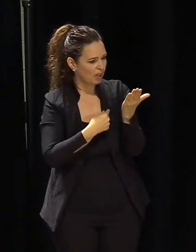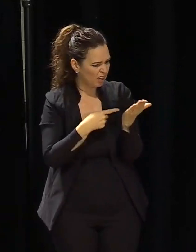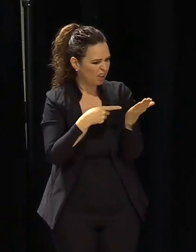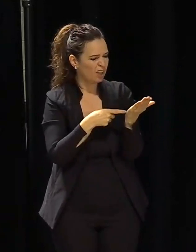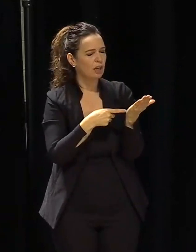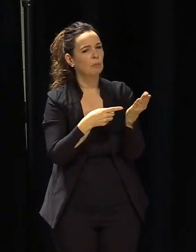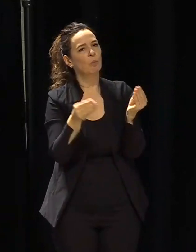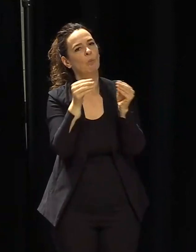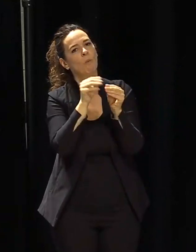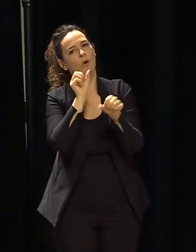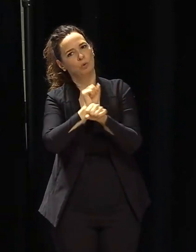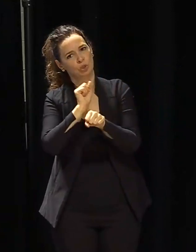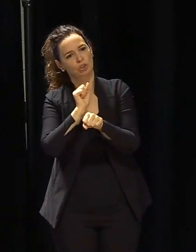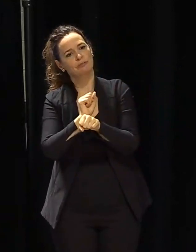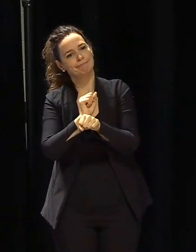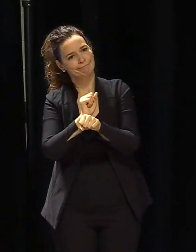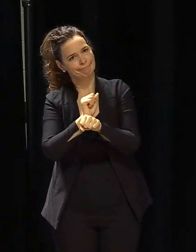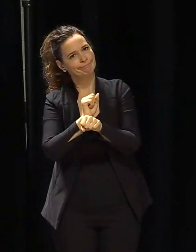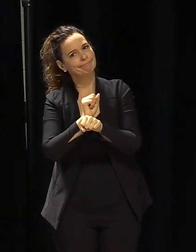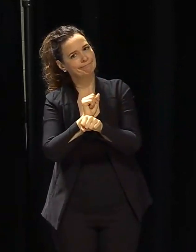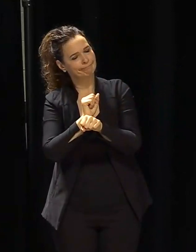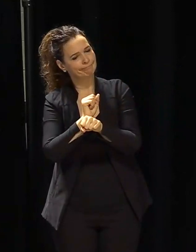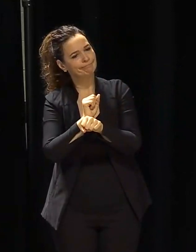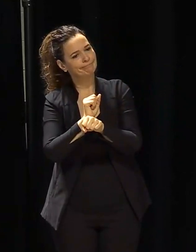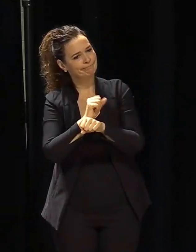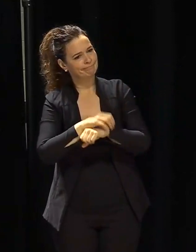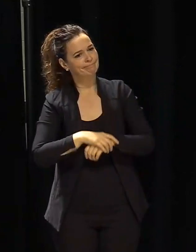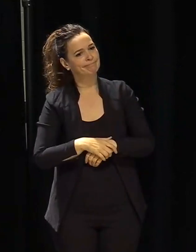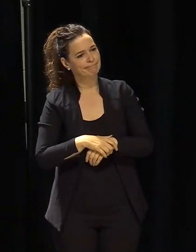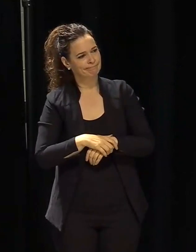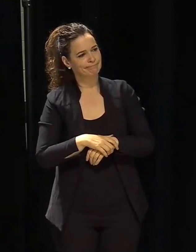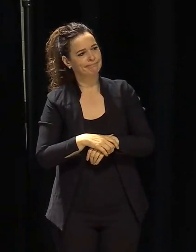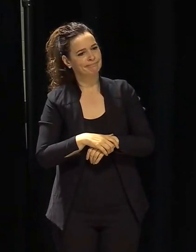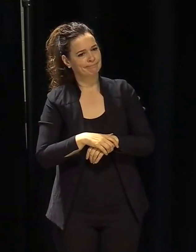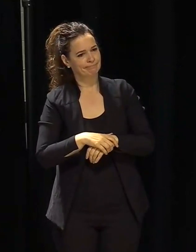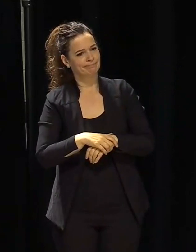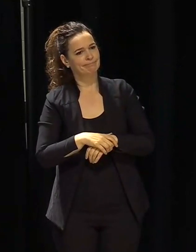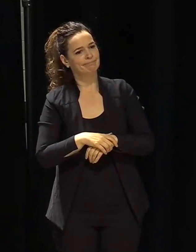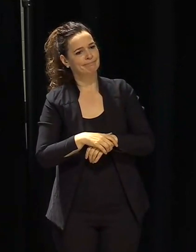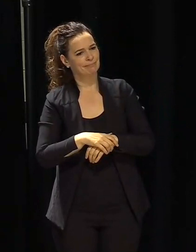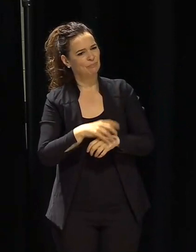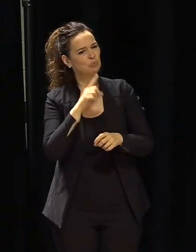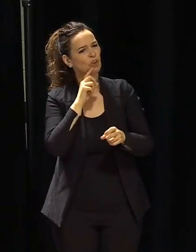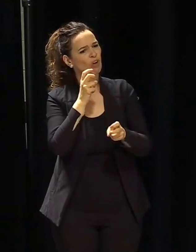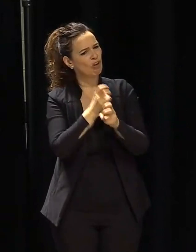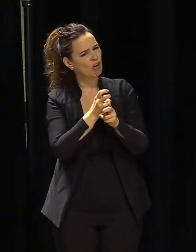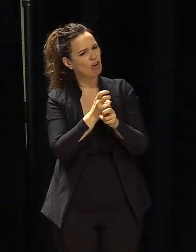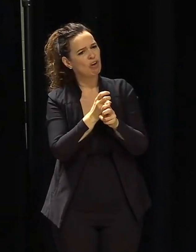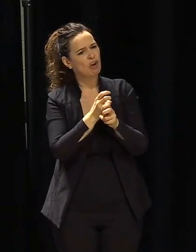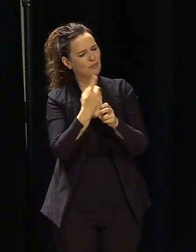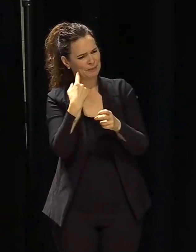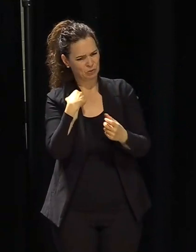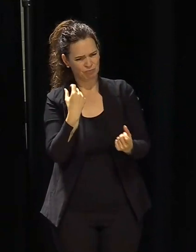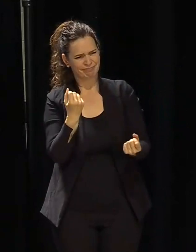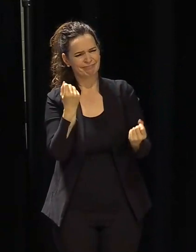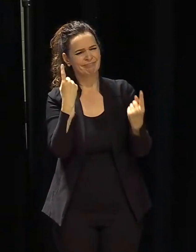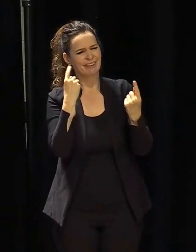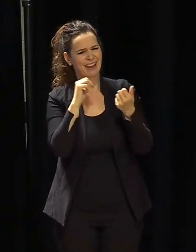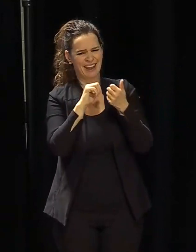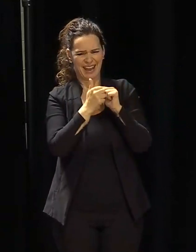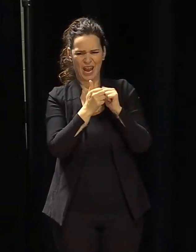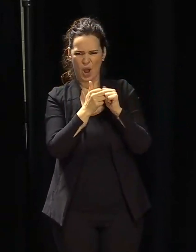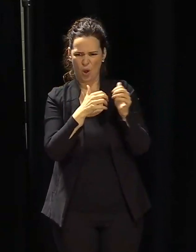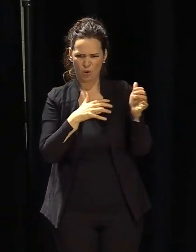who the patient was in contact with. And it's hard to conceive that they're able to keep up with that. Is it getting backed